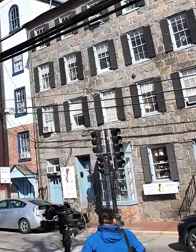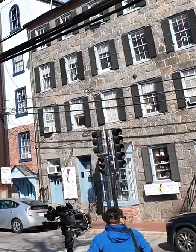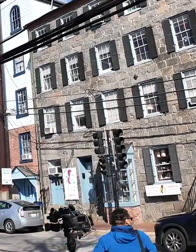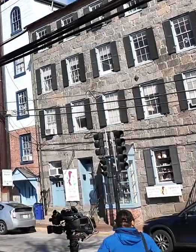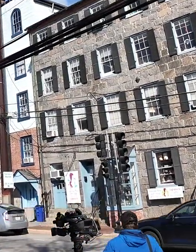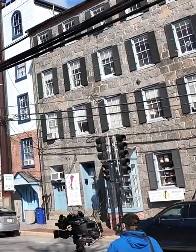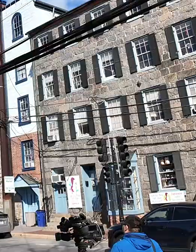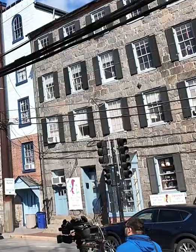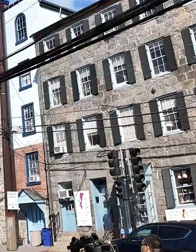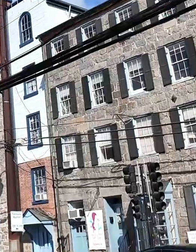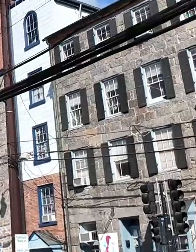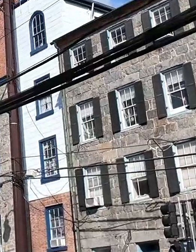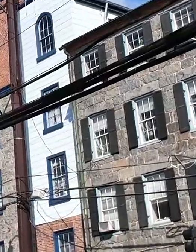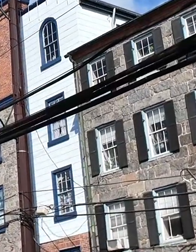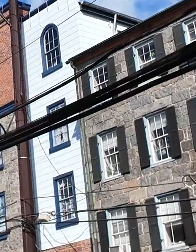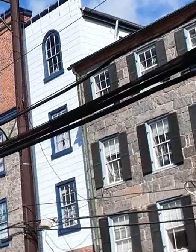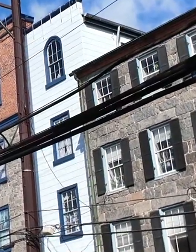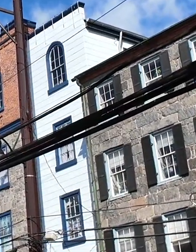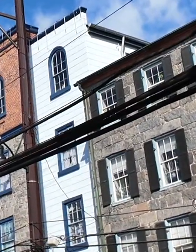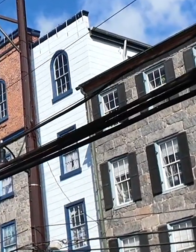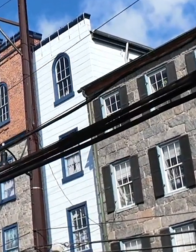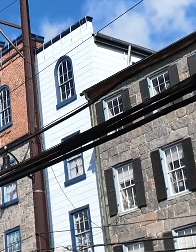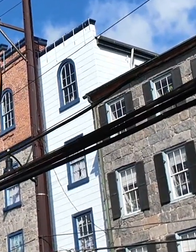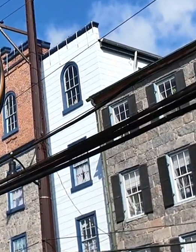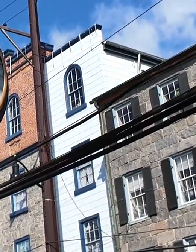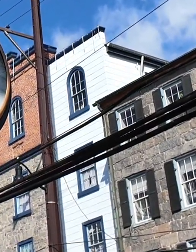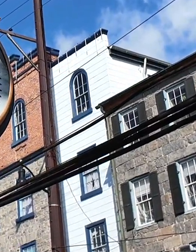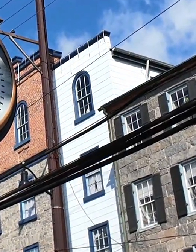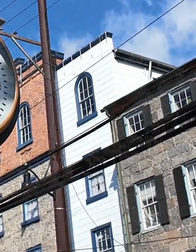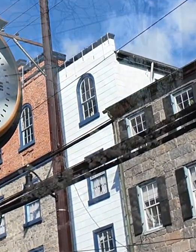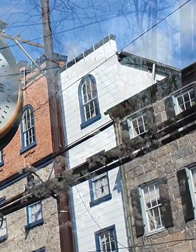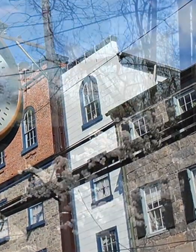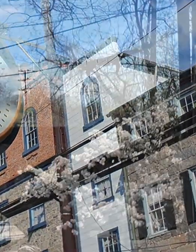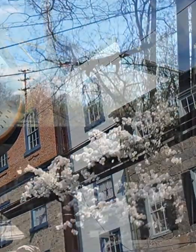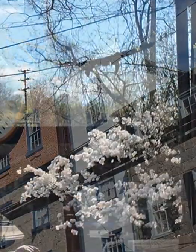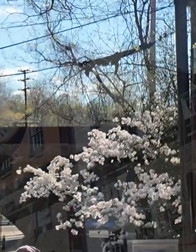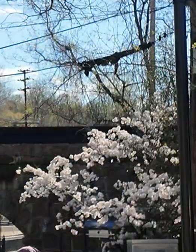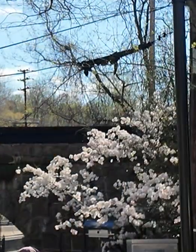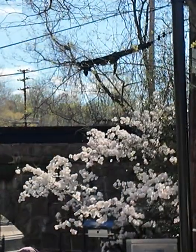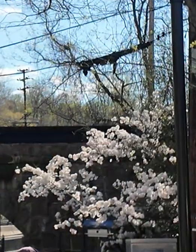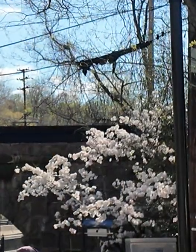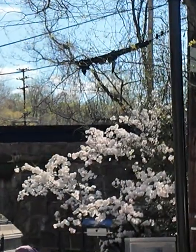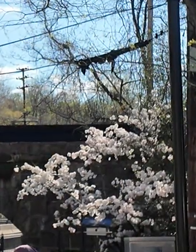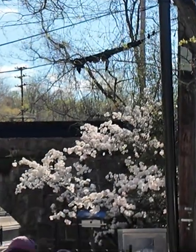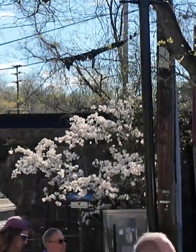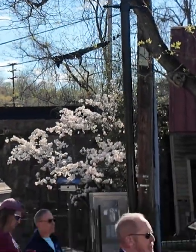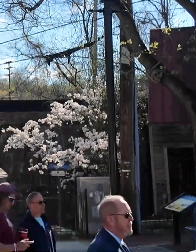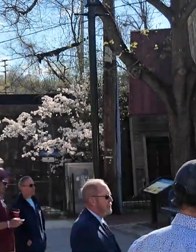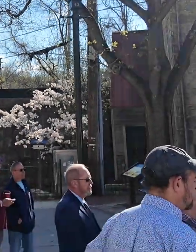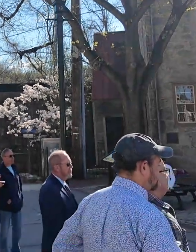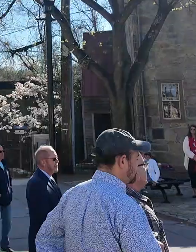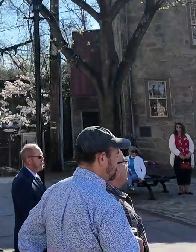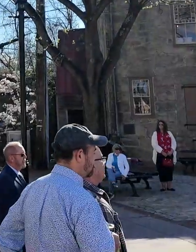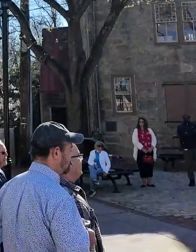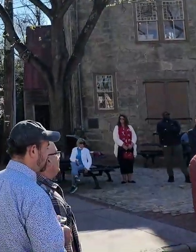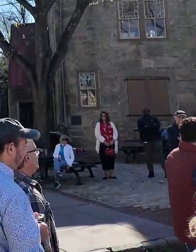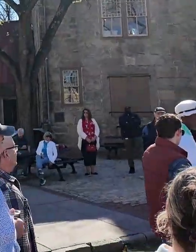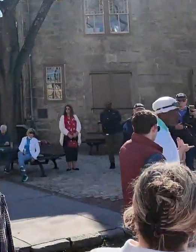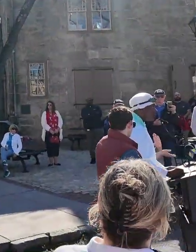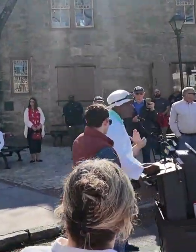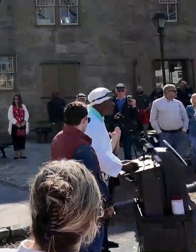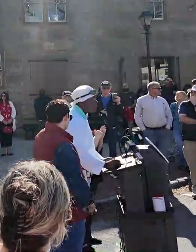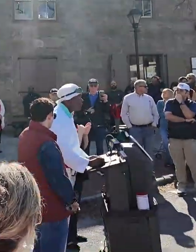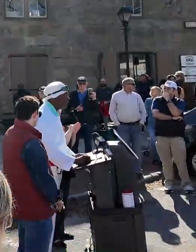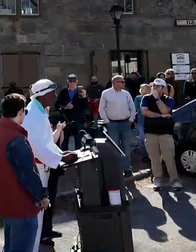The result of your work is truly something powerful. And as this clock begins ticking once again, let it be more than